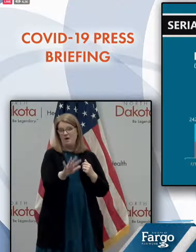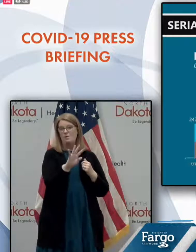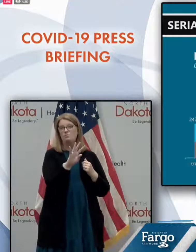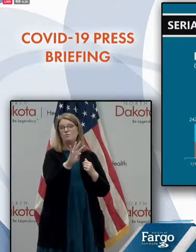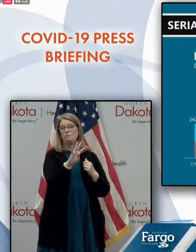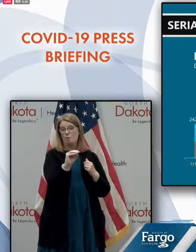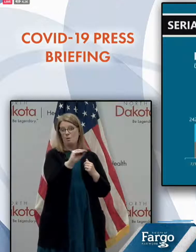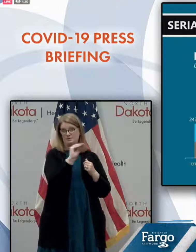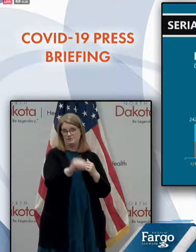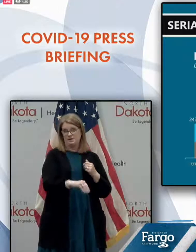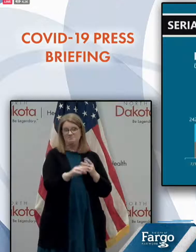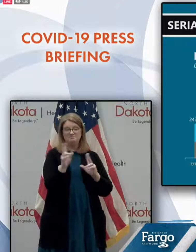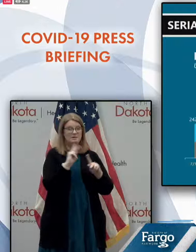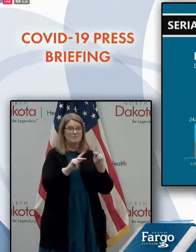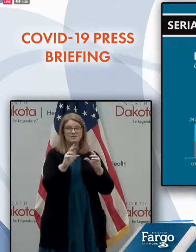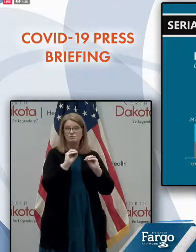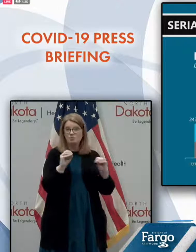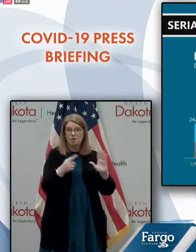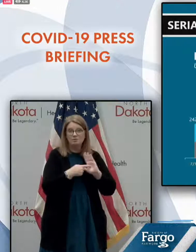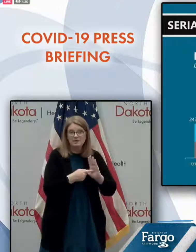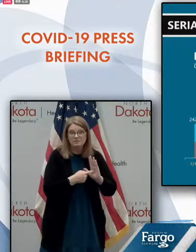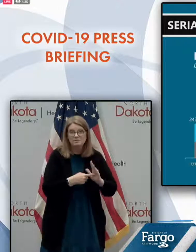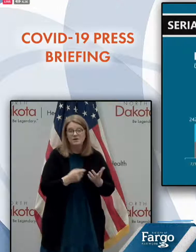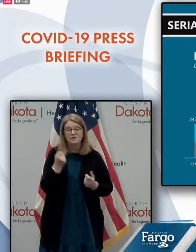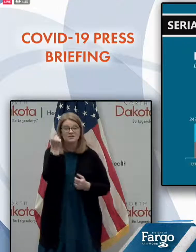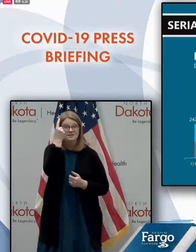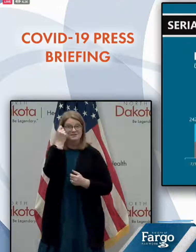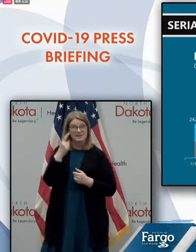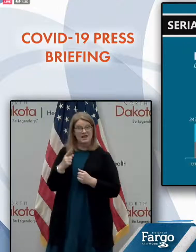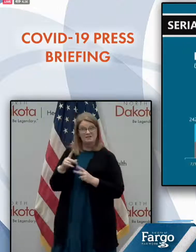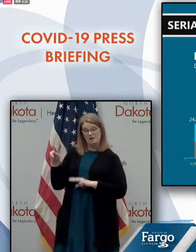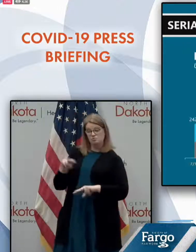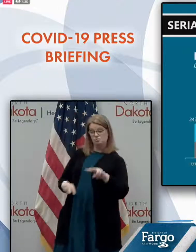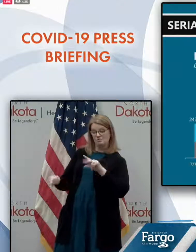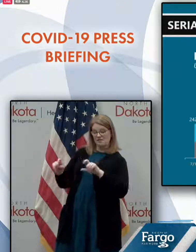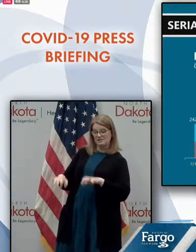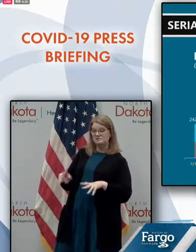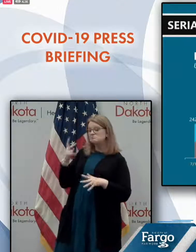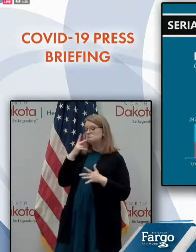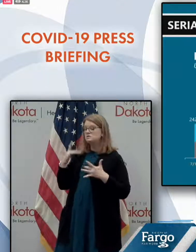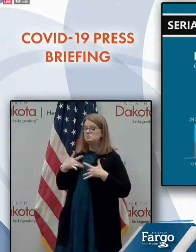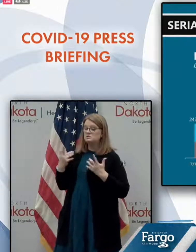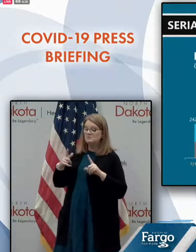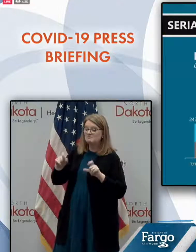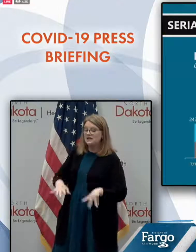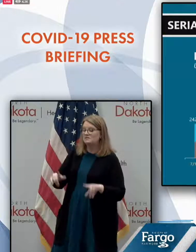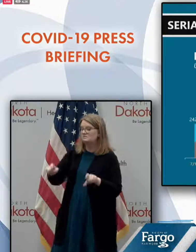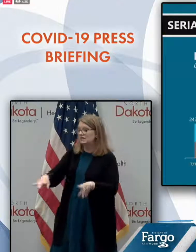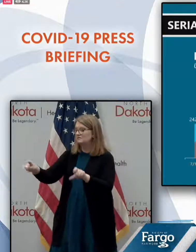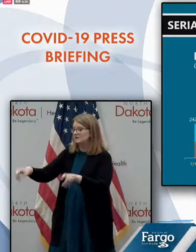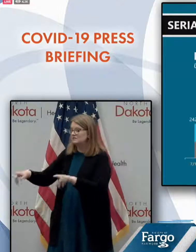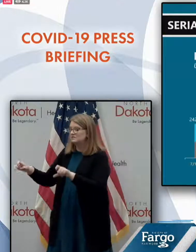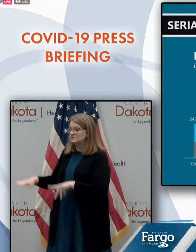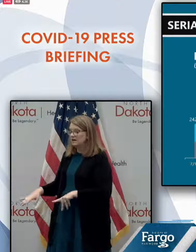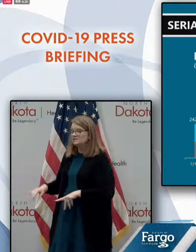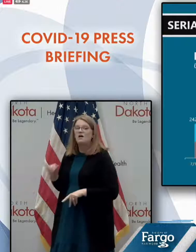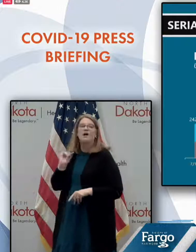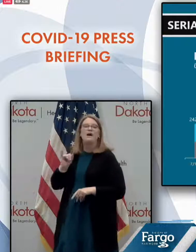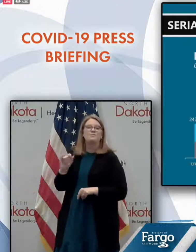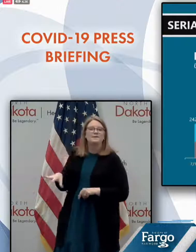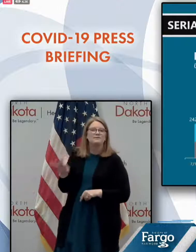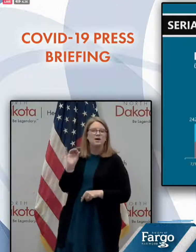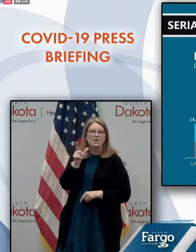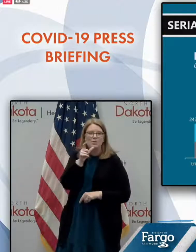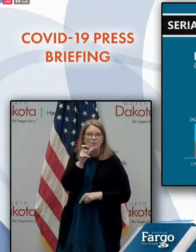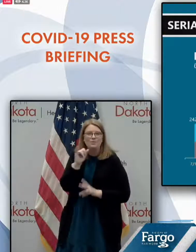we're testing through the surveillance testing, identifying positive individuals early so we can be quick to investigate, do the contact tracing,